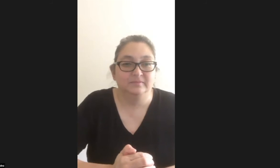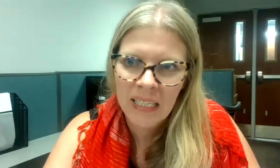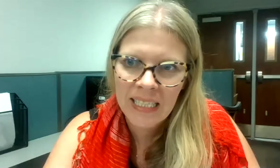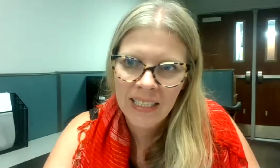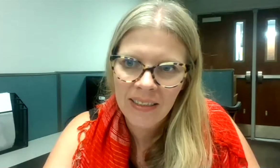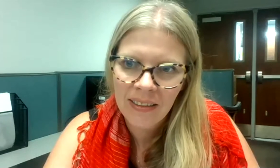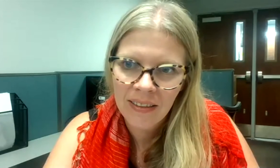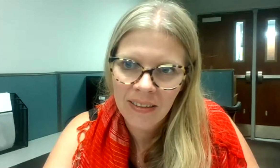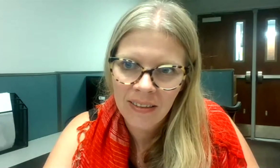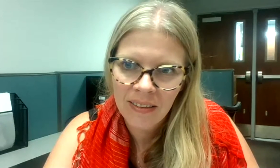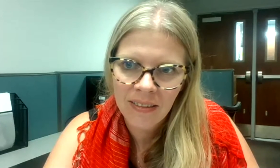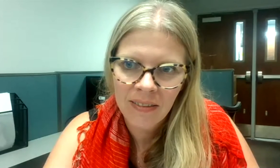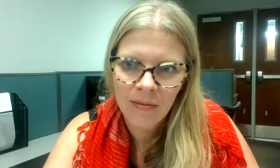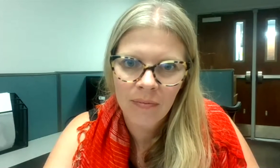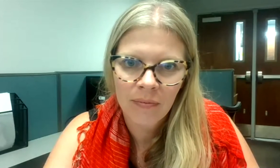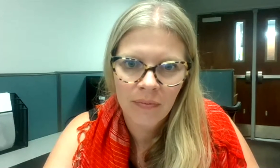moment, please.